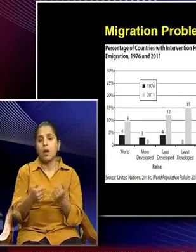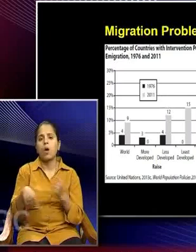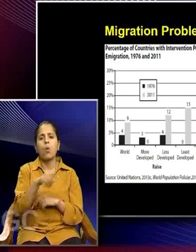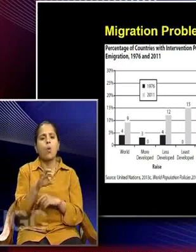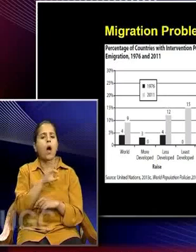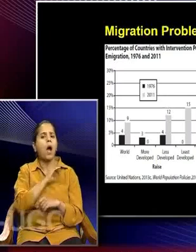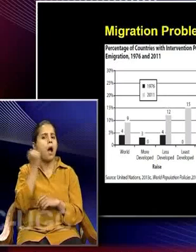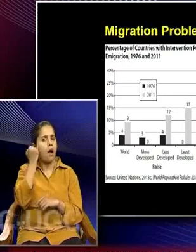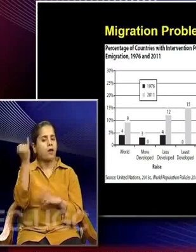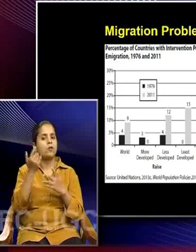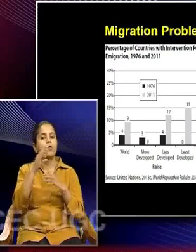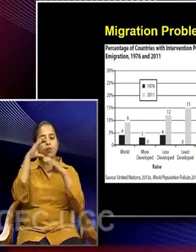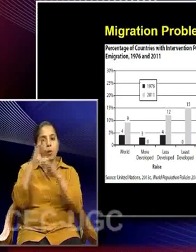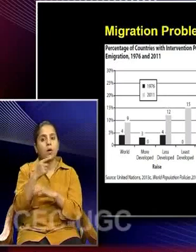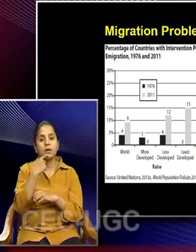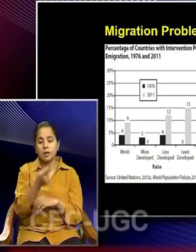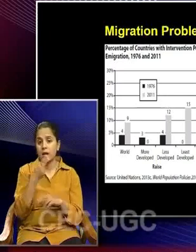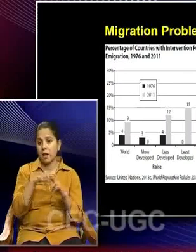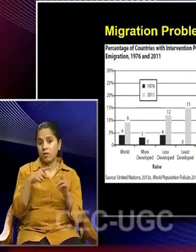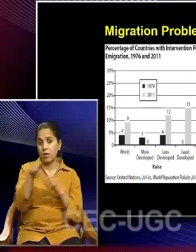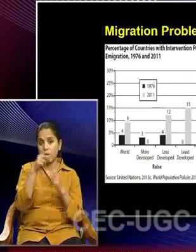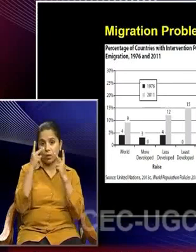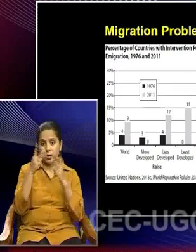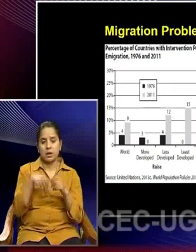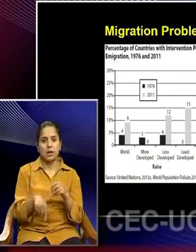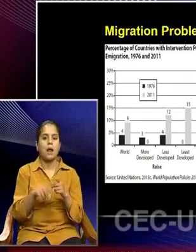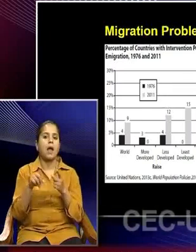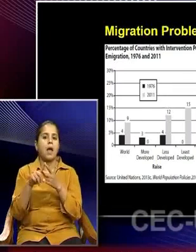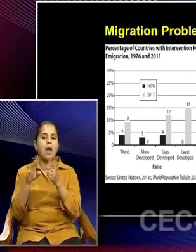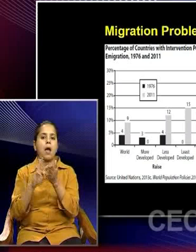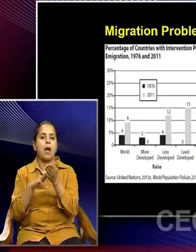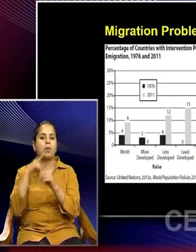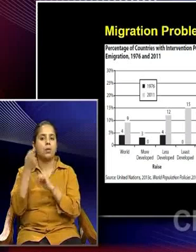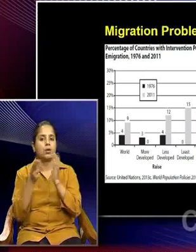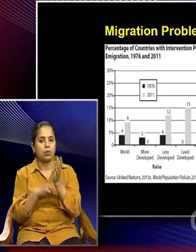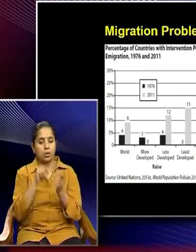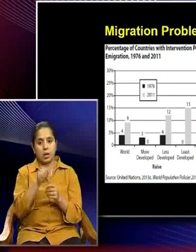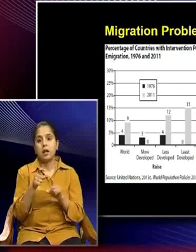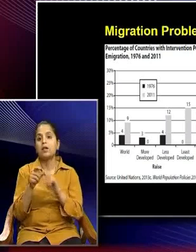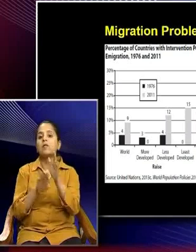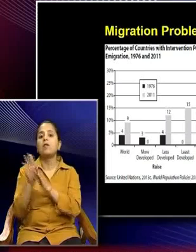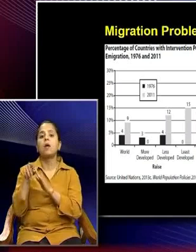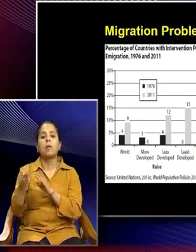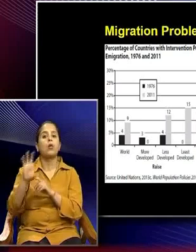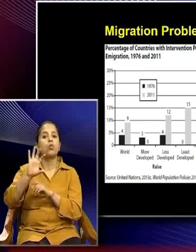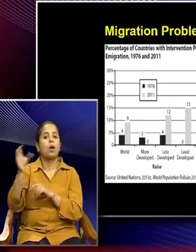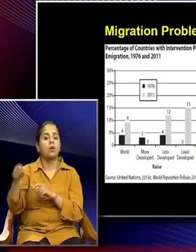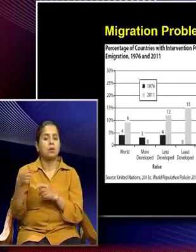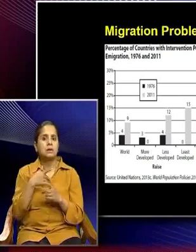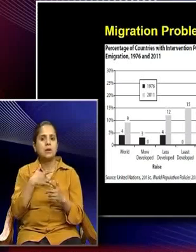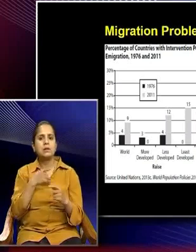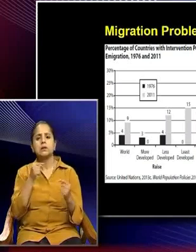was basically to focus that if you look at emigration, so most of the developing countries who are struggling to provide